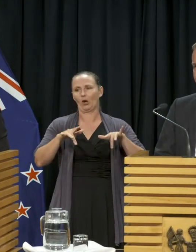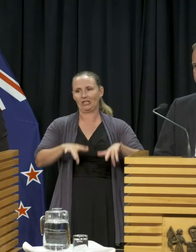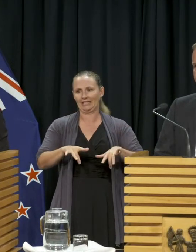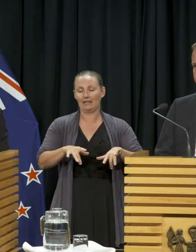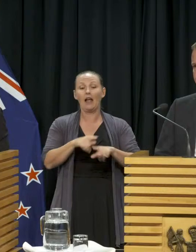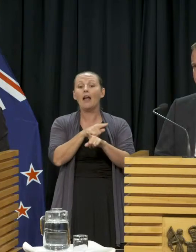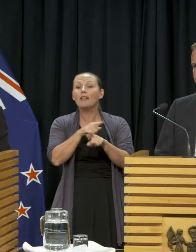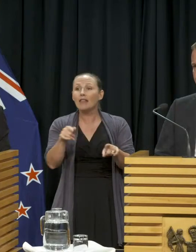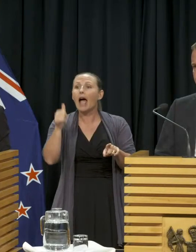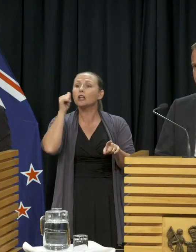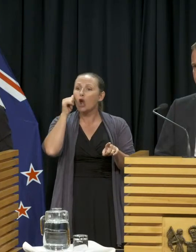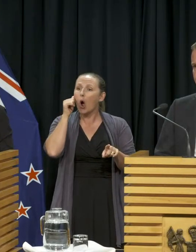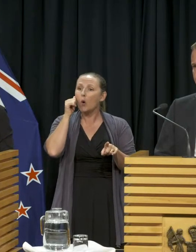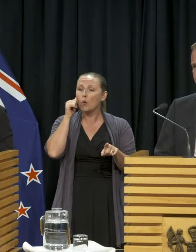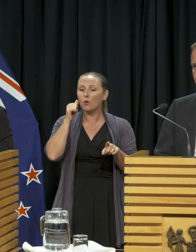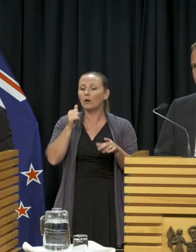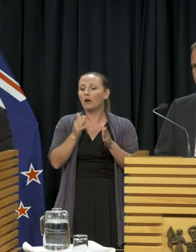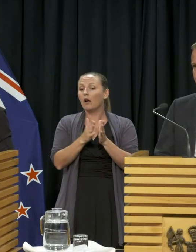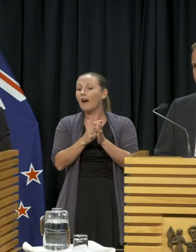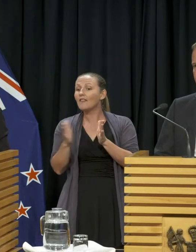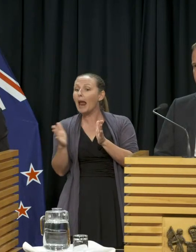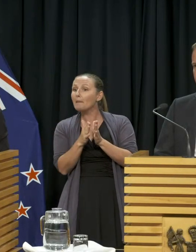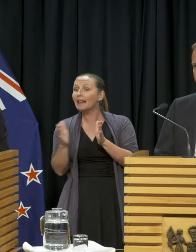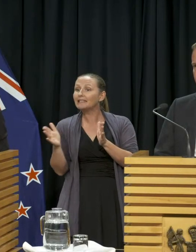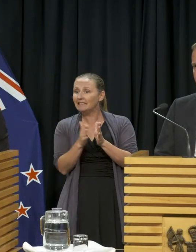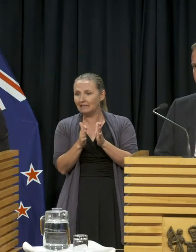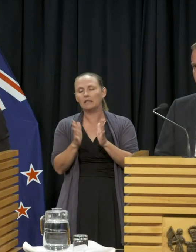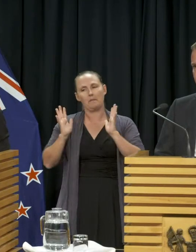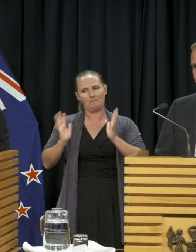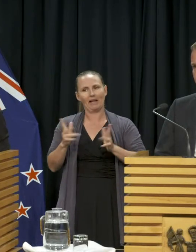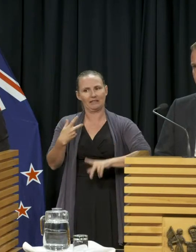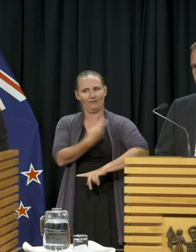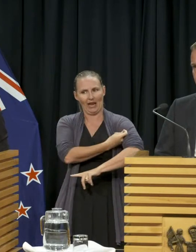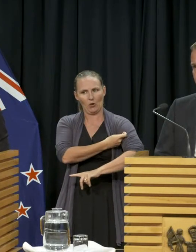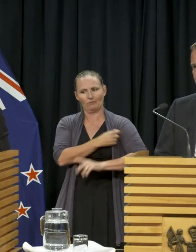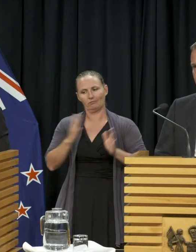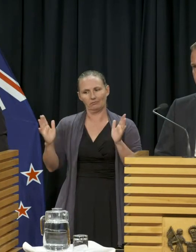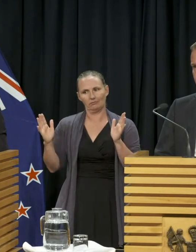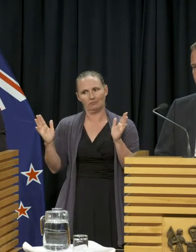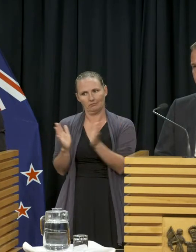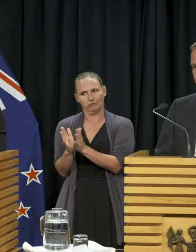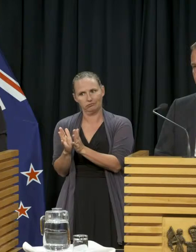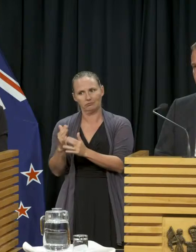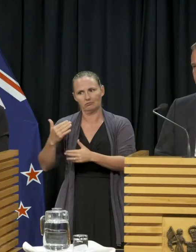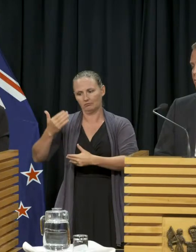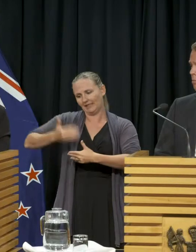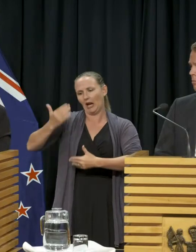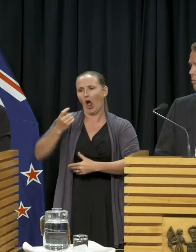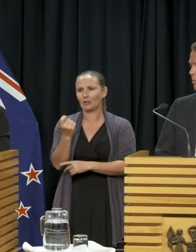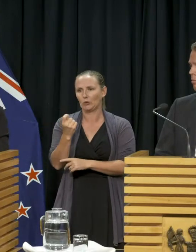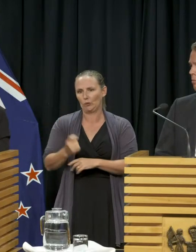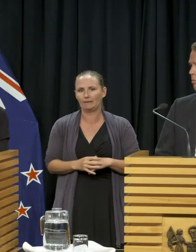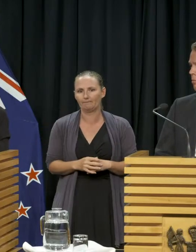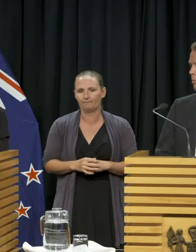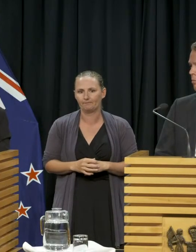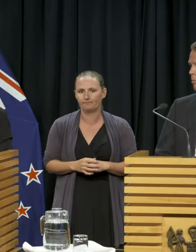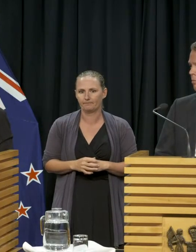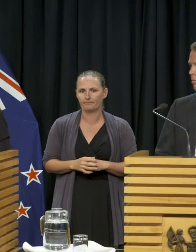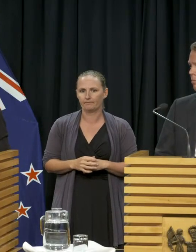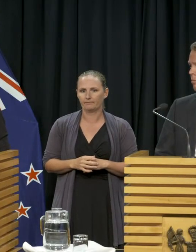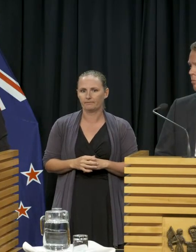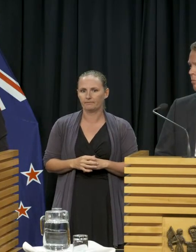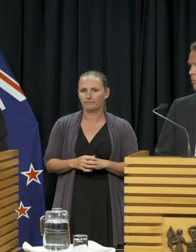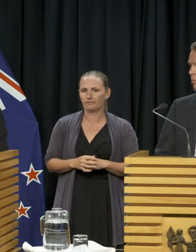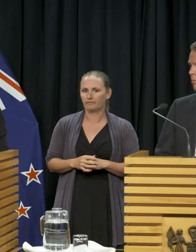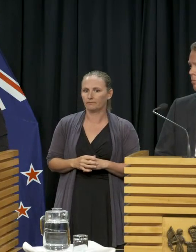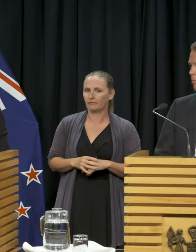be vaccinated and remain in their roles is closing. For the individuals, for why that hasn't Oh, look, we also have to make sure that it's accessible, that